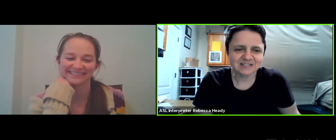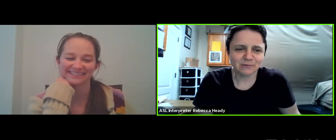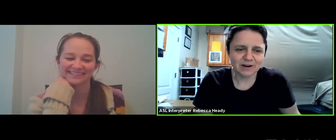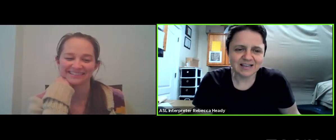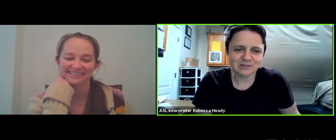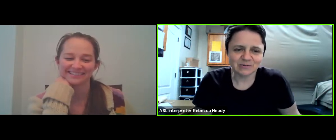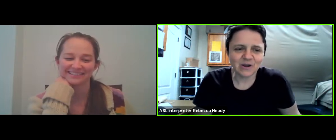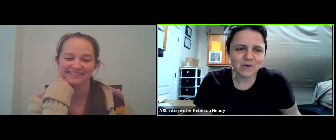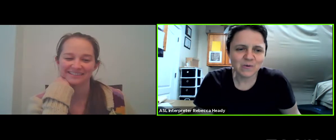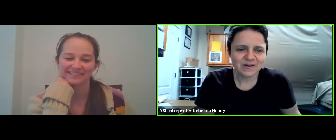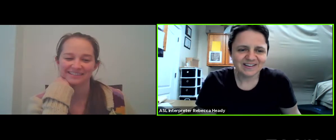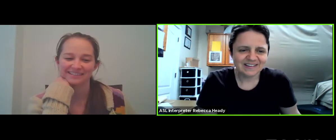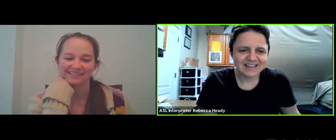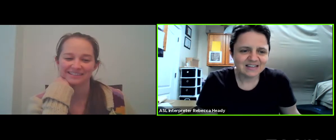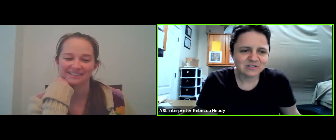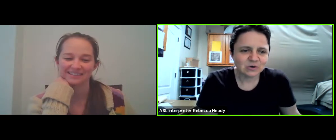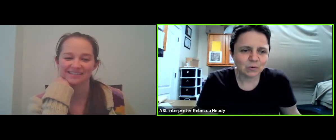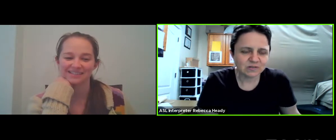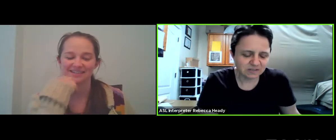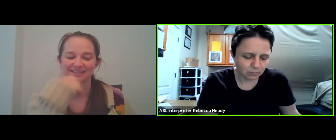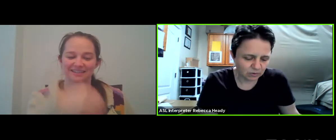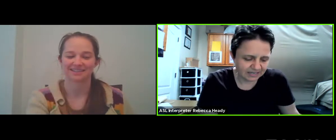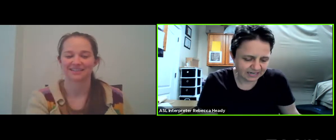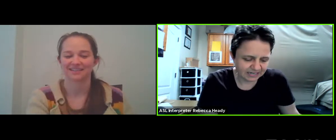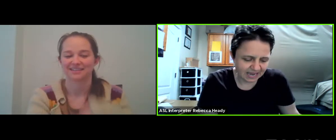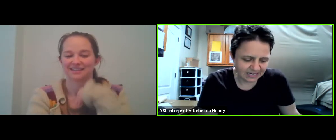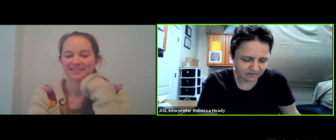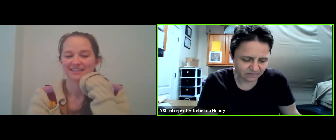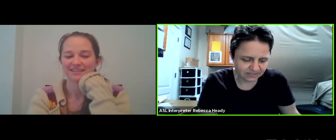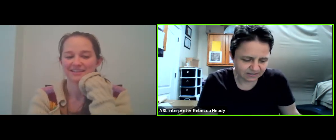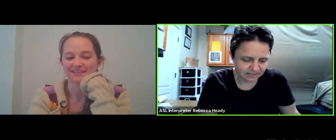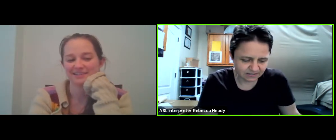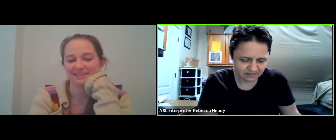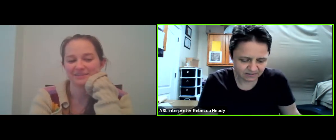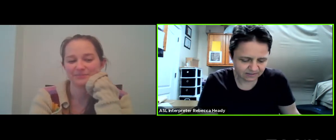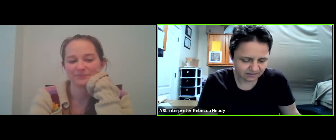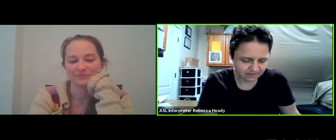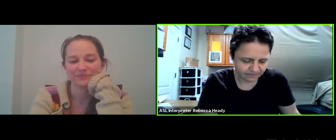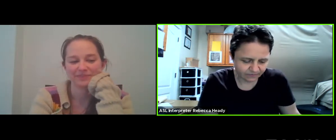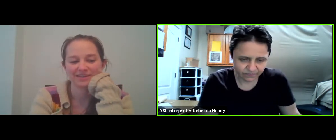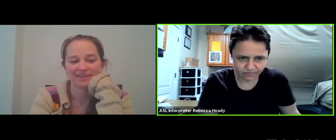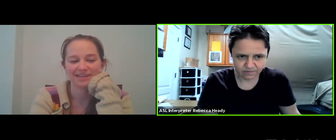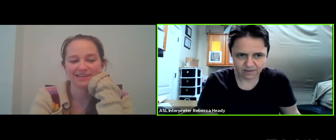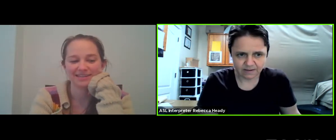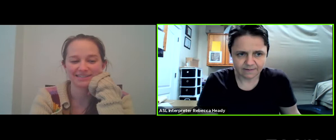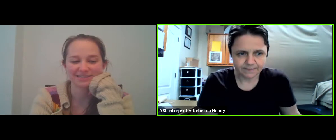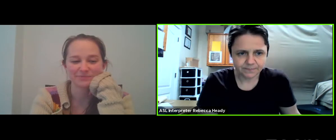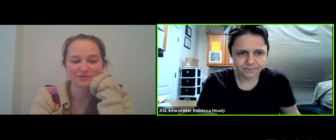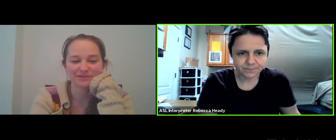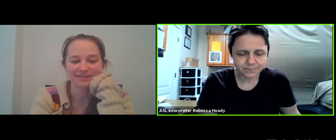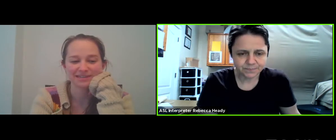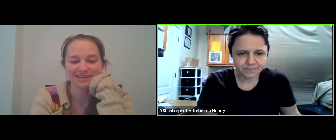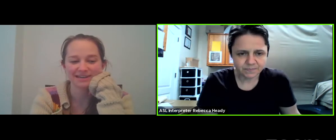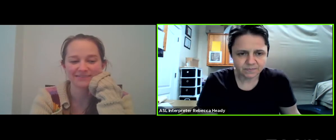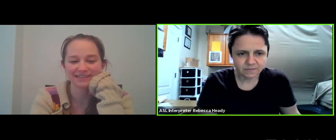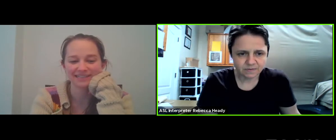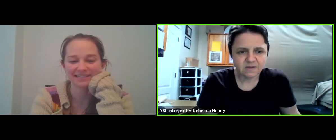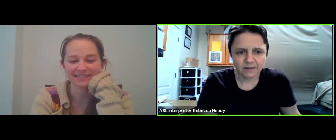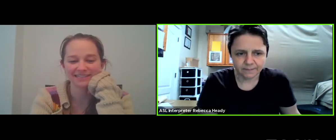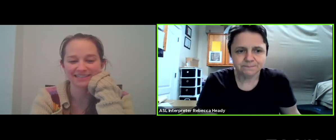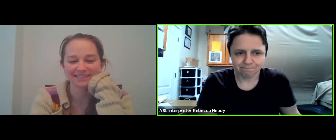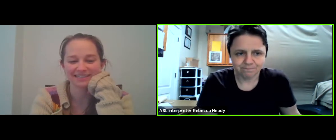which ask for a yes or no answer, or simple negative sentences. Simple